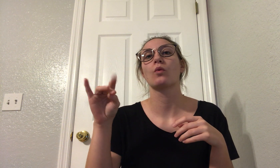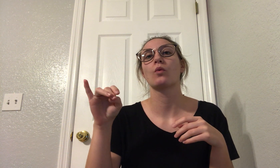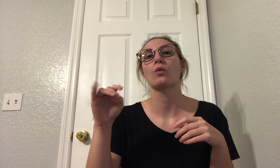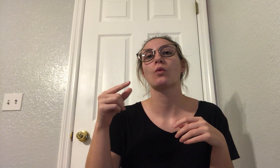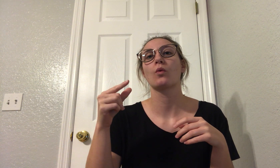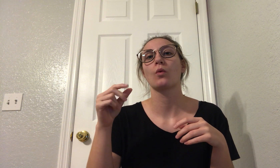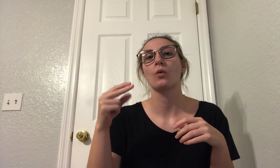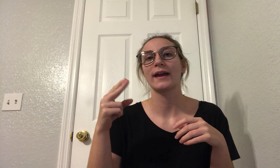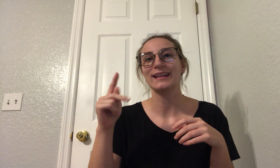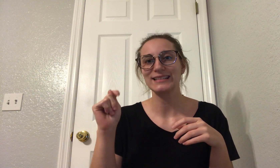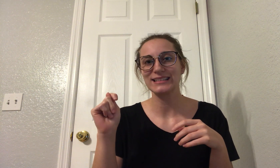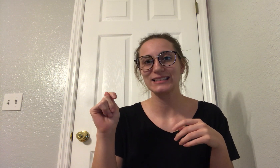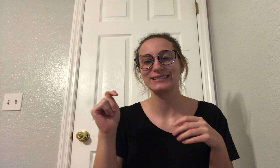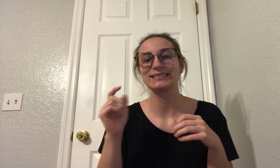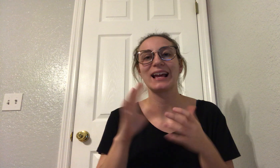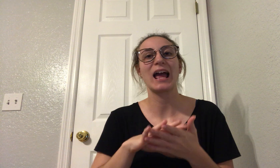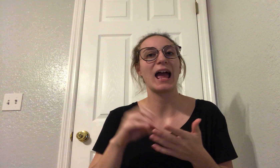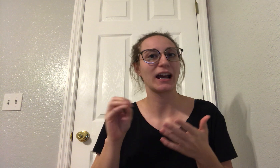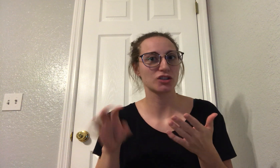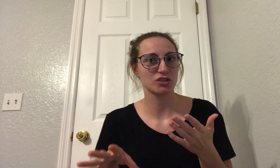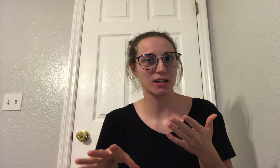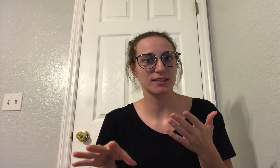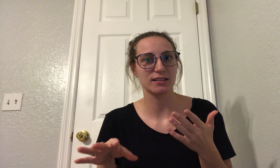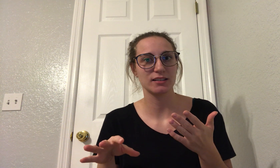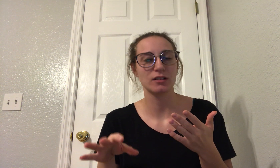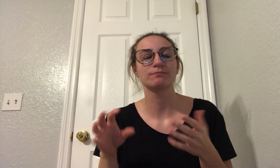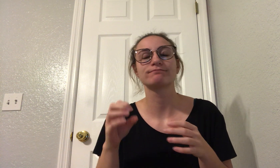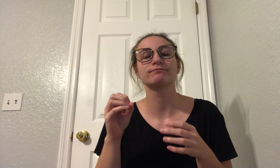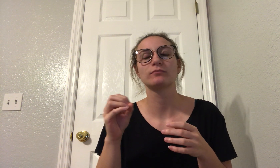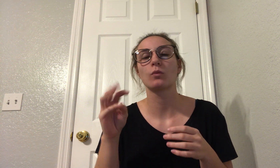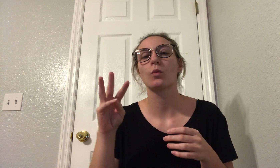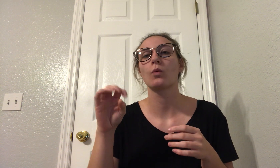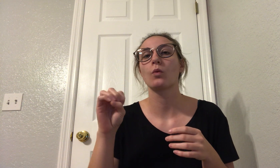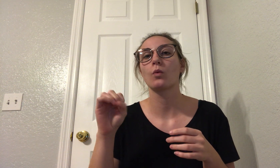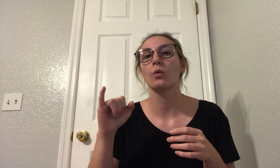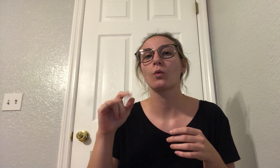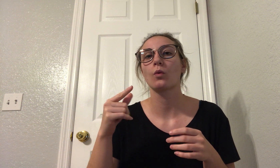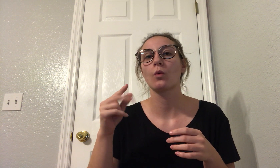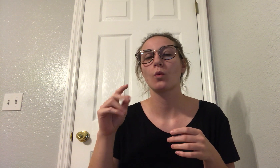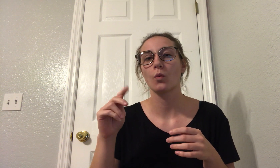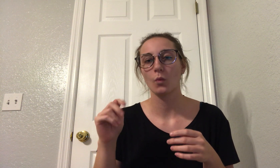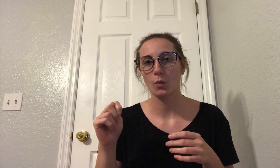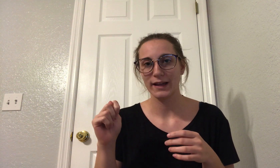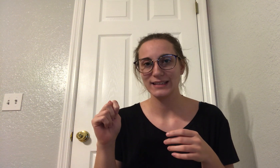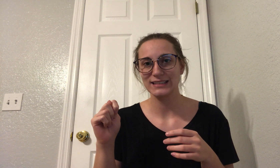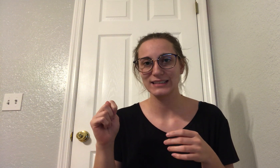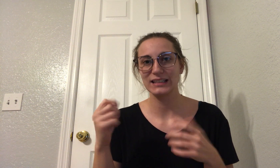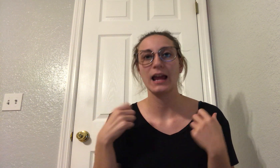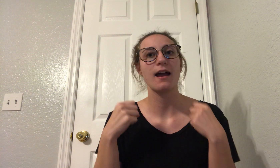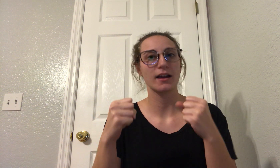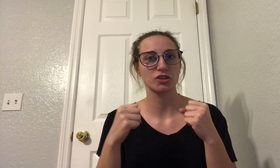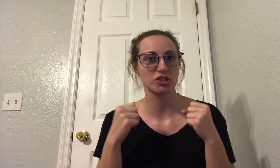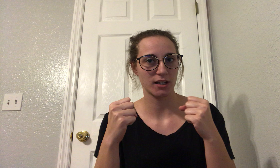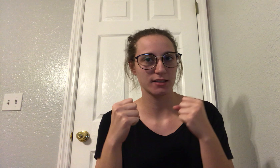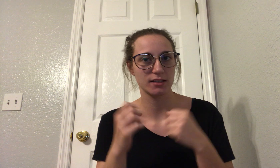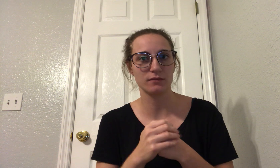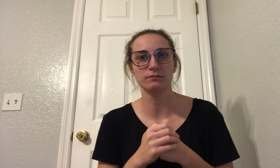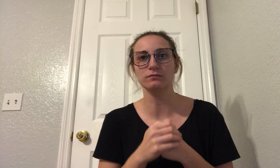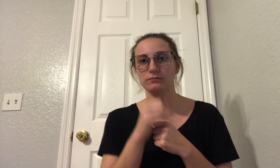so I think I added, so maybe 10. I've lost count. It doesn't matter. I'm gonna keep it the way it is. Nothing's perfect. We all make,